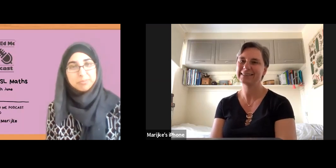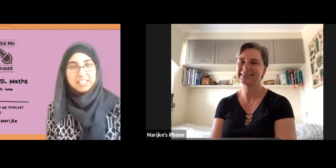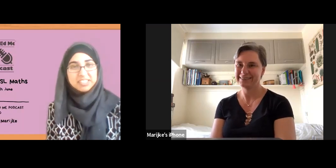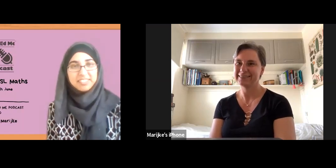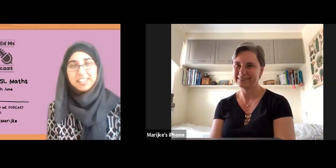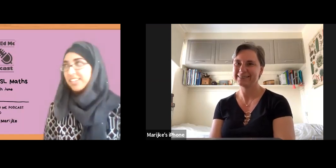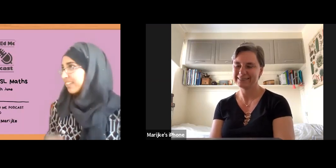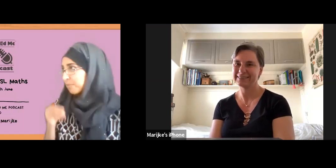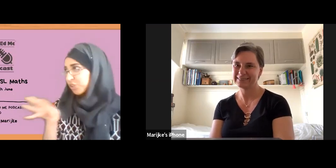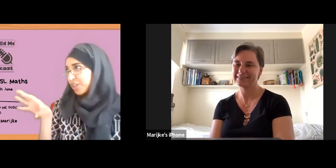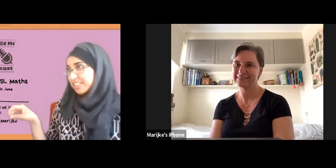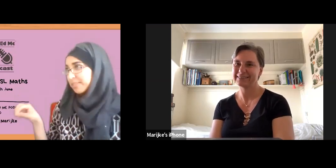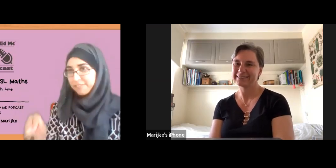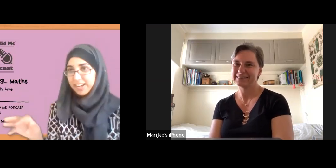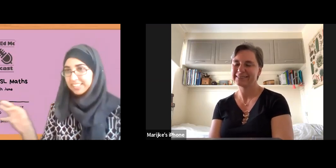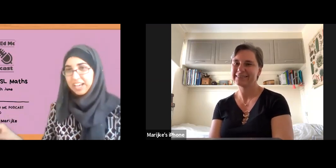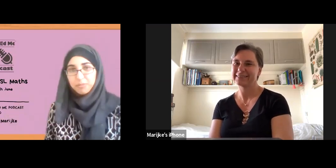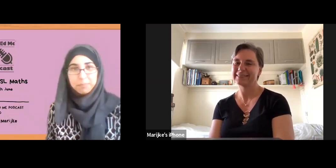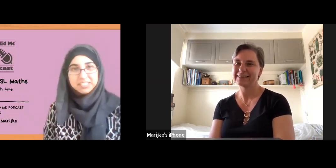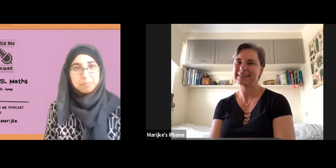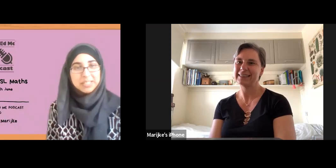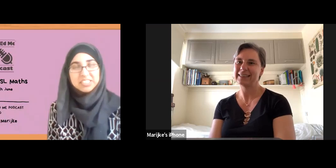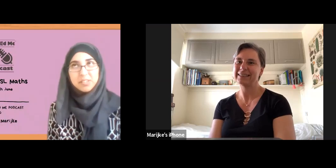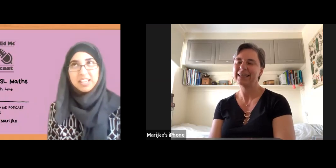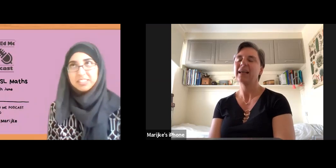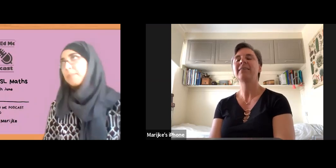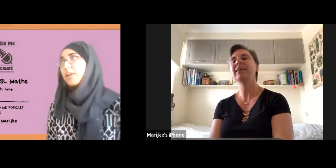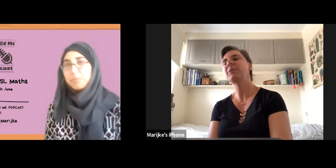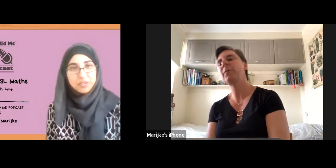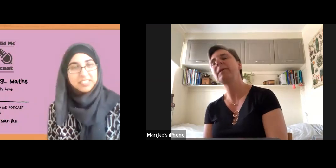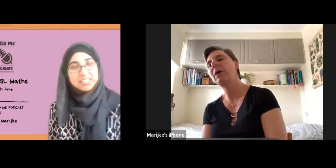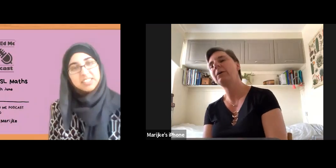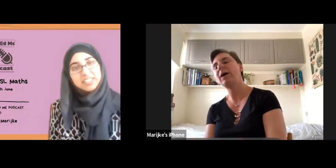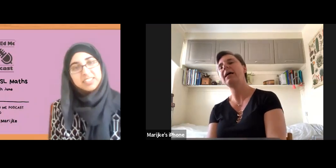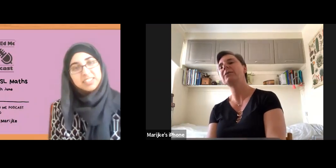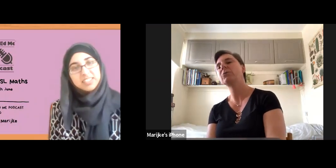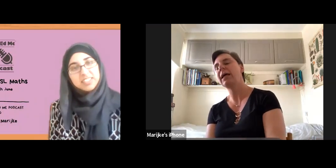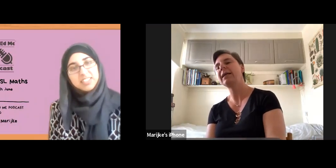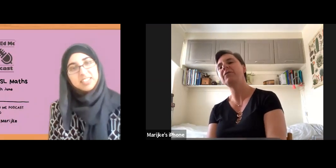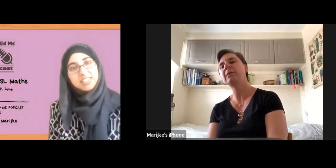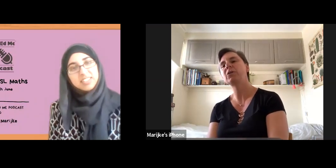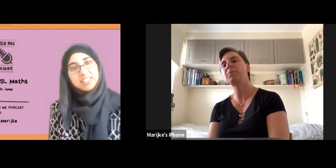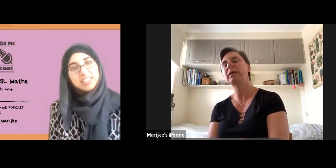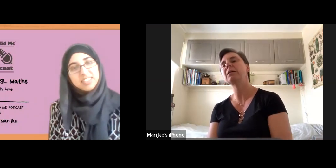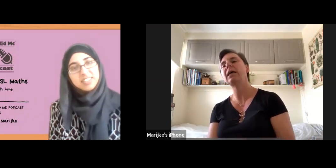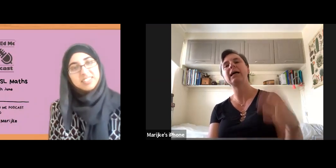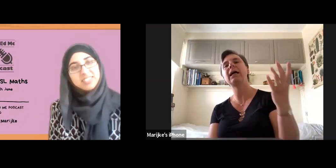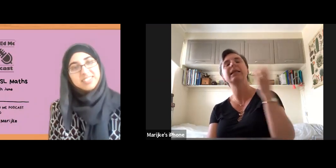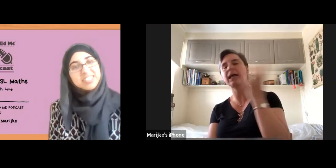space, then they're more curious about finding out bits and pieces of it. And I think that's probably why I don't like it very much, because I can't get